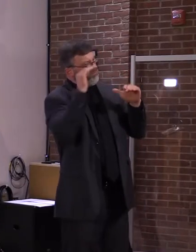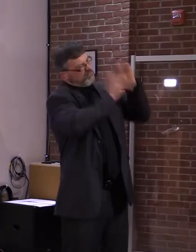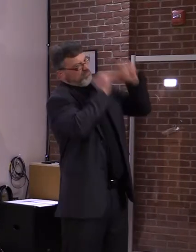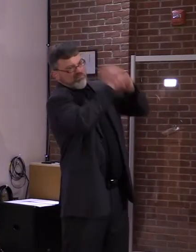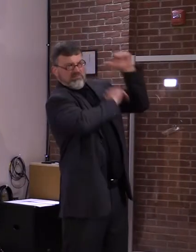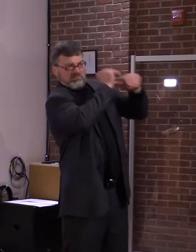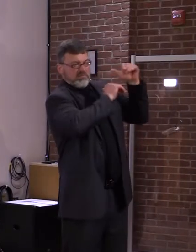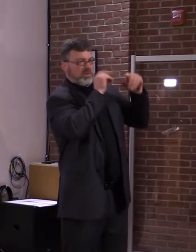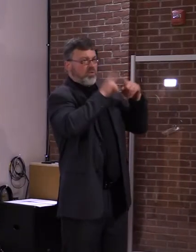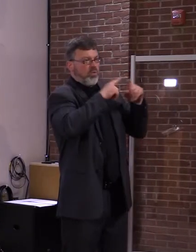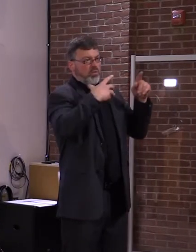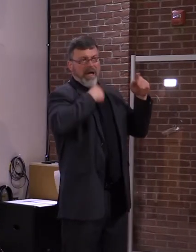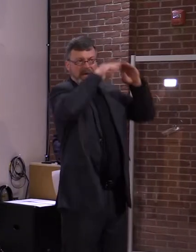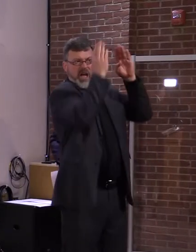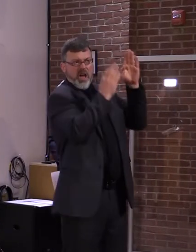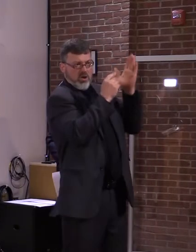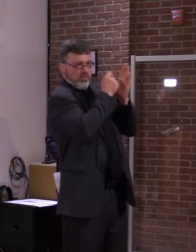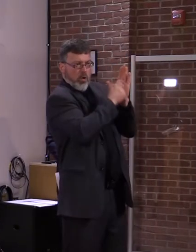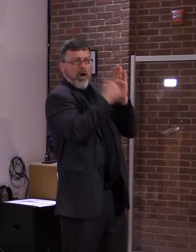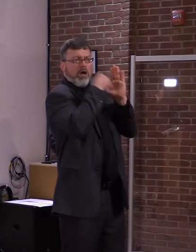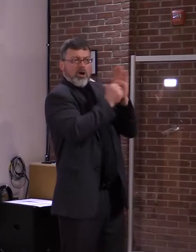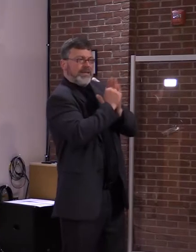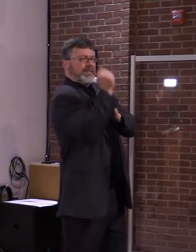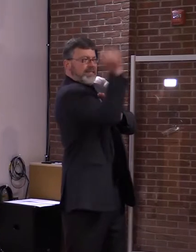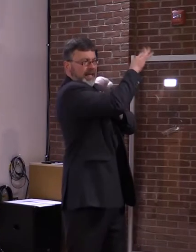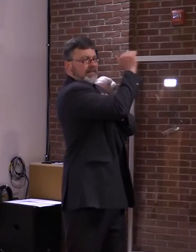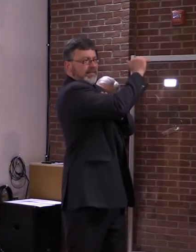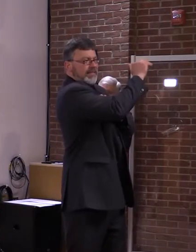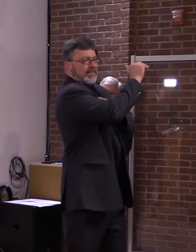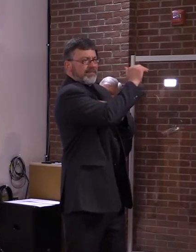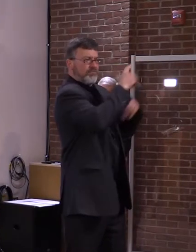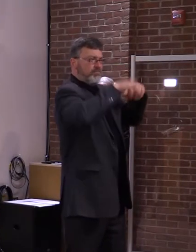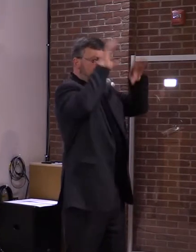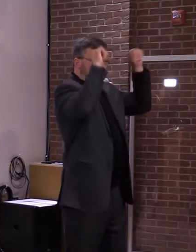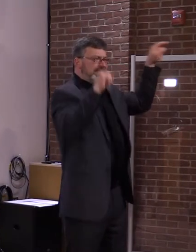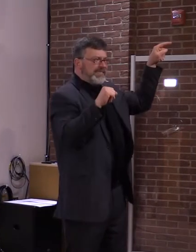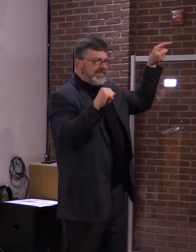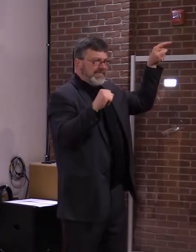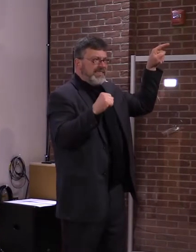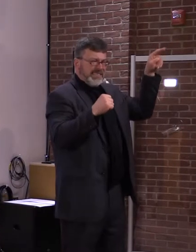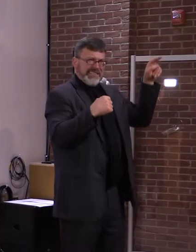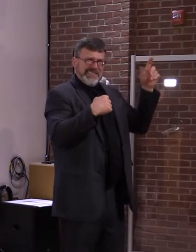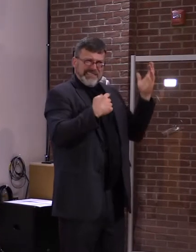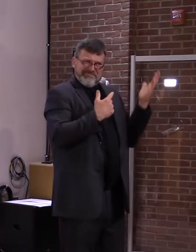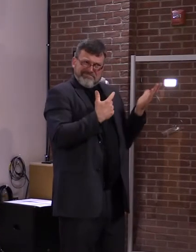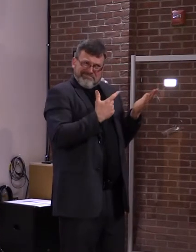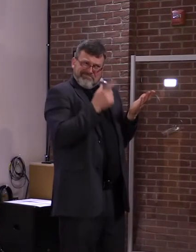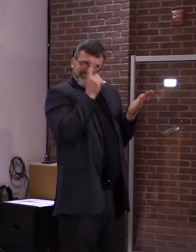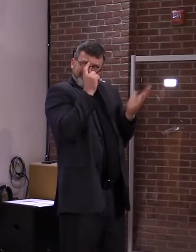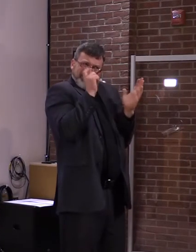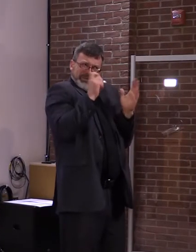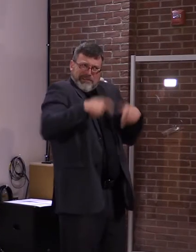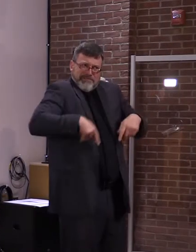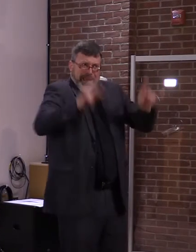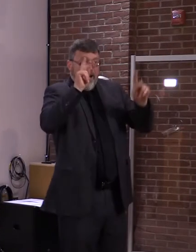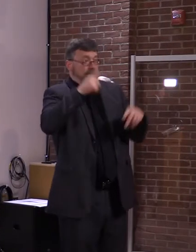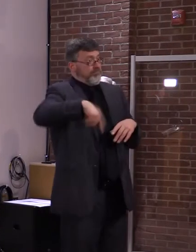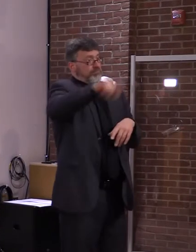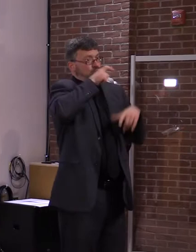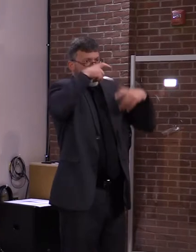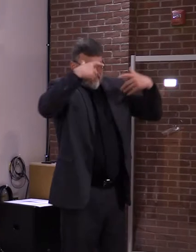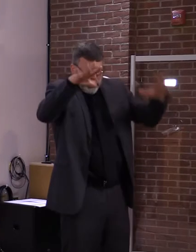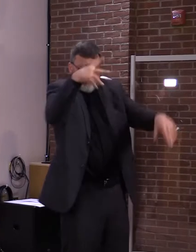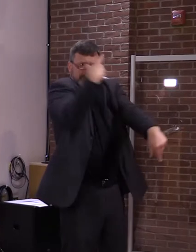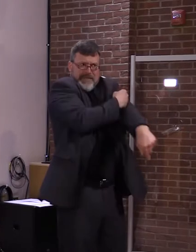they get their second doses and we can open the border quicker. So we're using all different avenues and